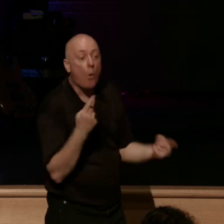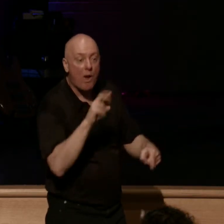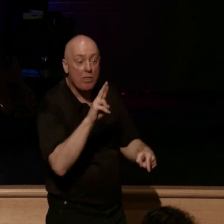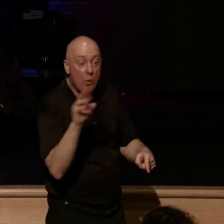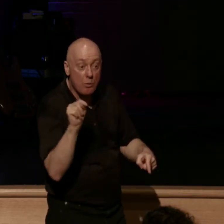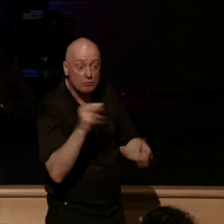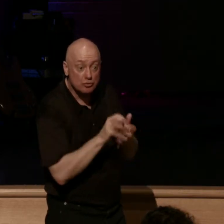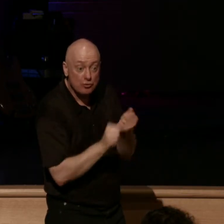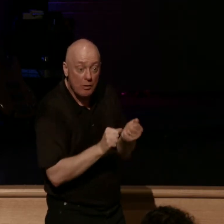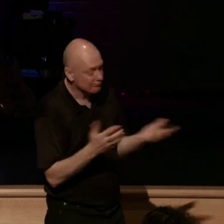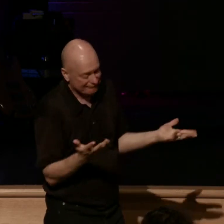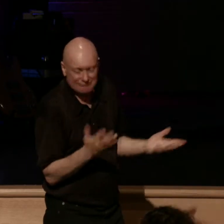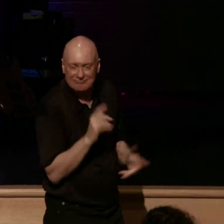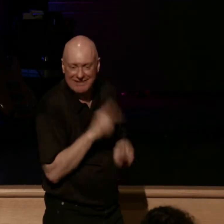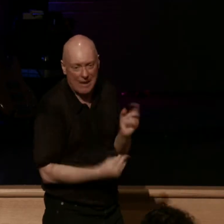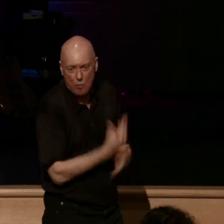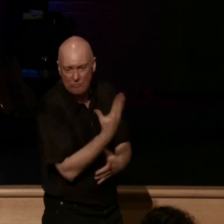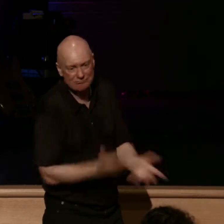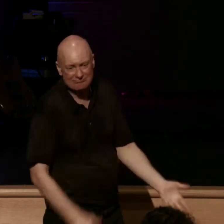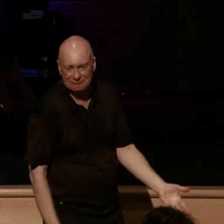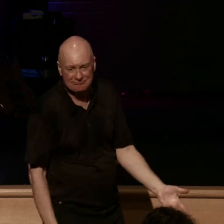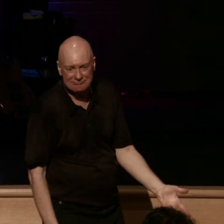it once did.